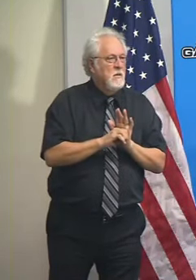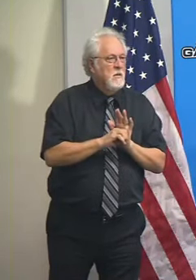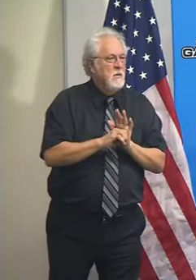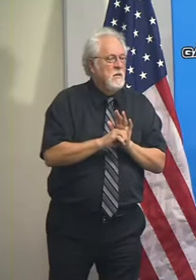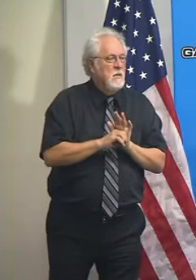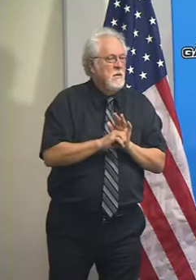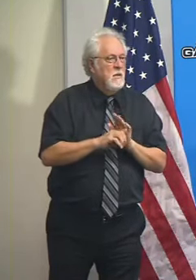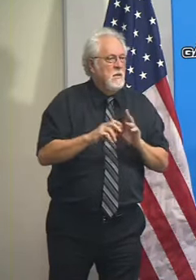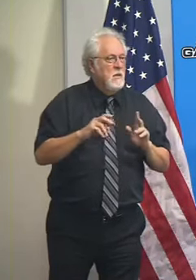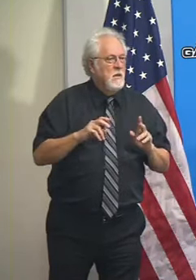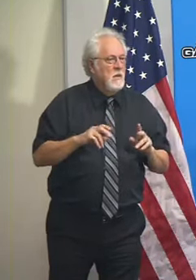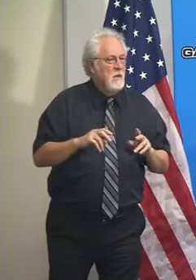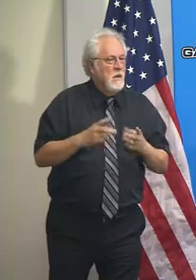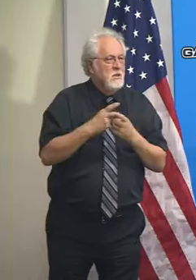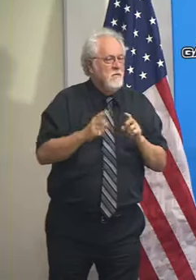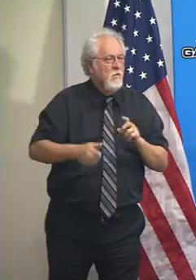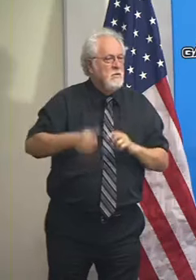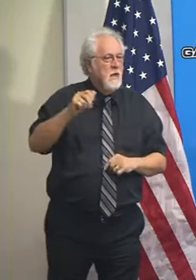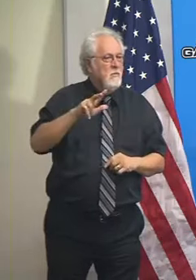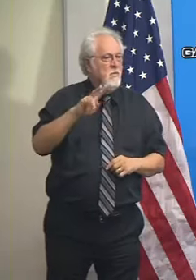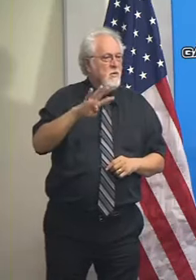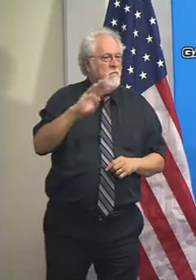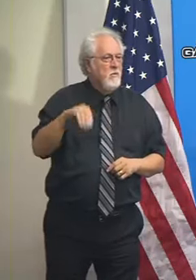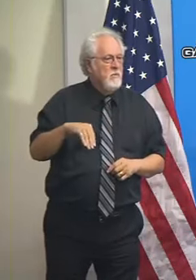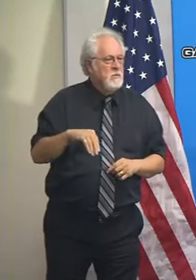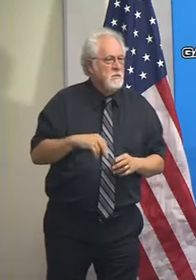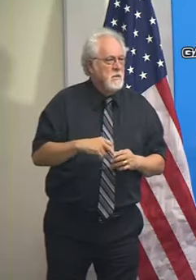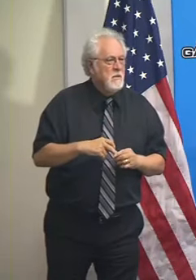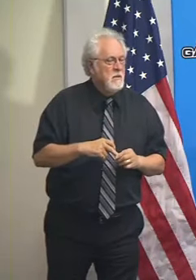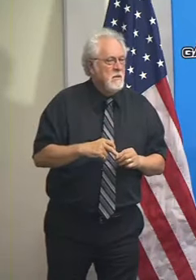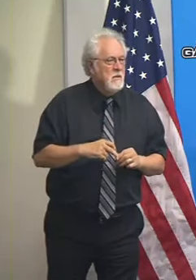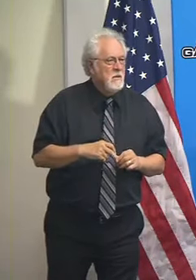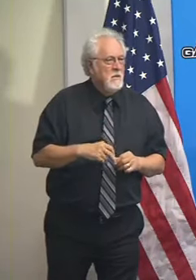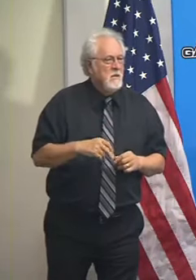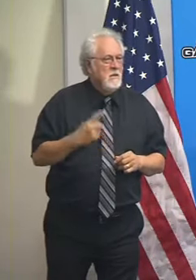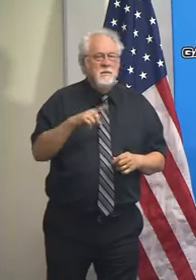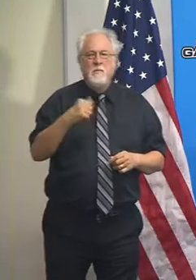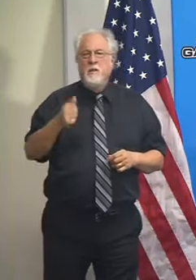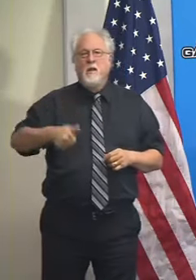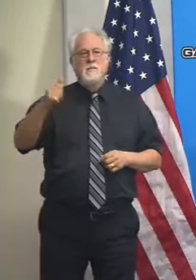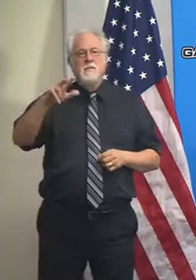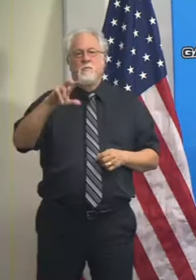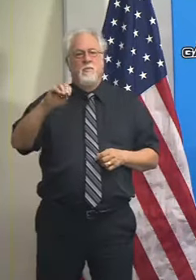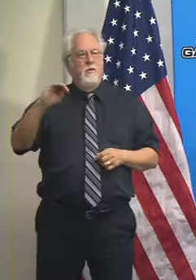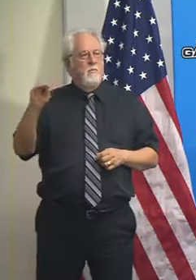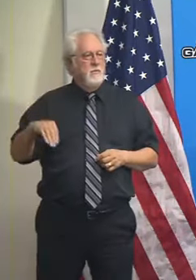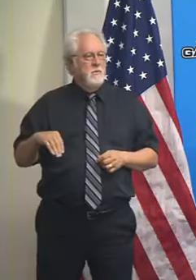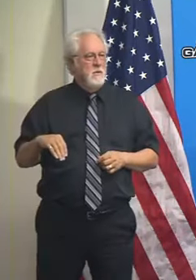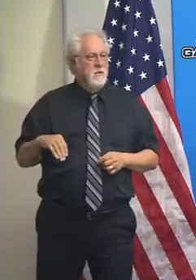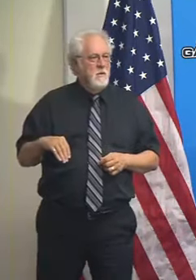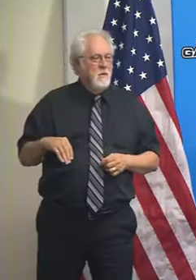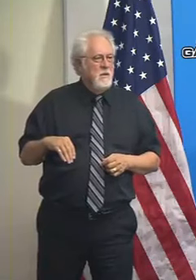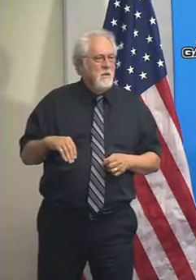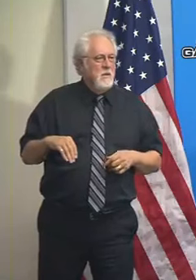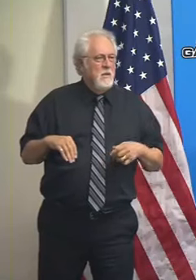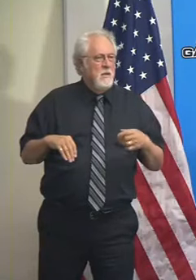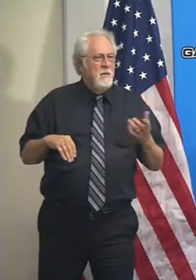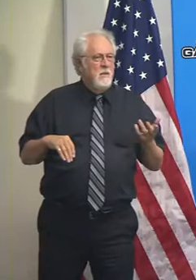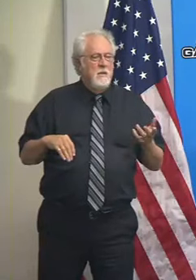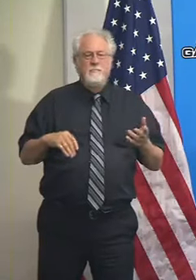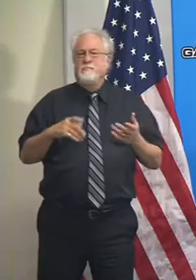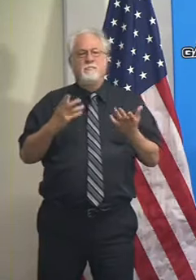recently news that divorce up 34%, suicide attempts up 30%, direct payment says 21%, small